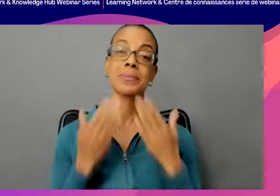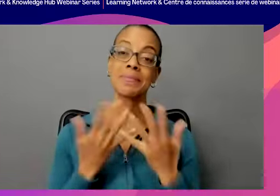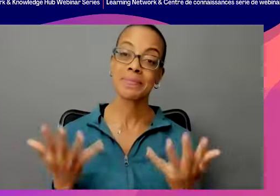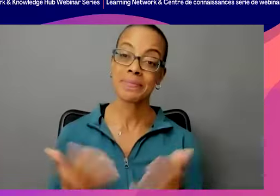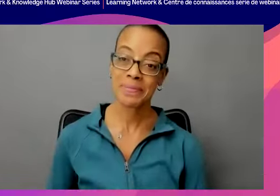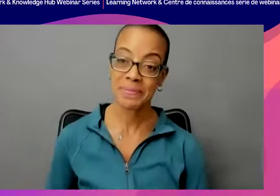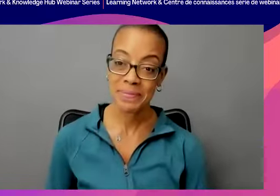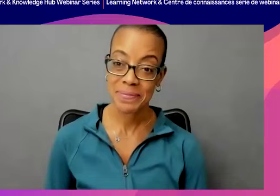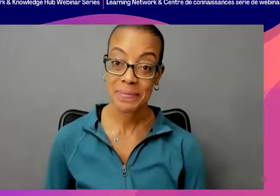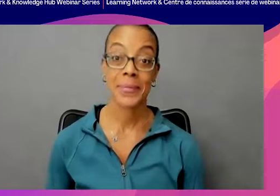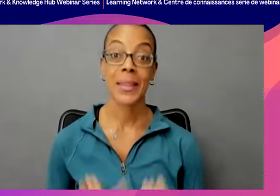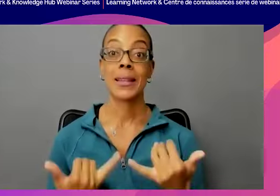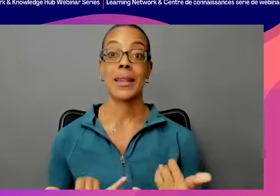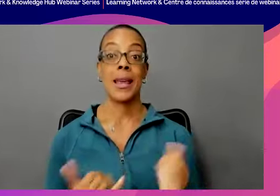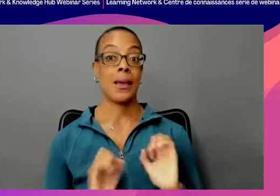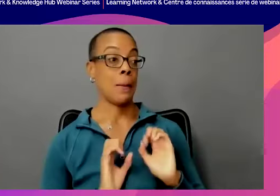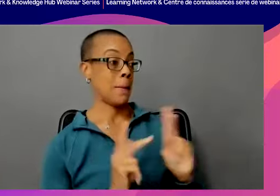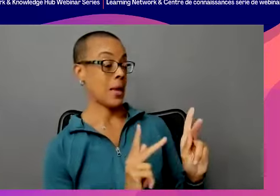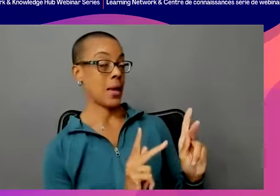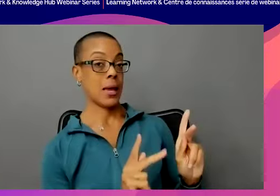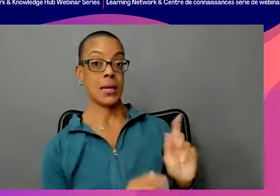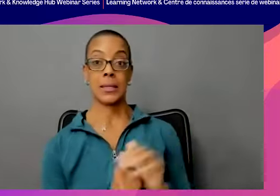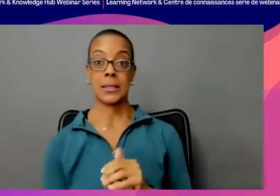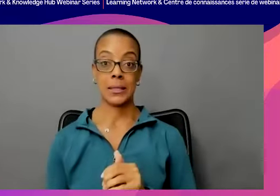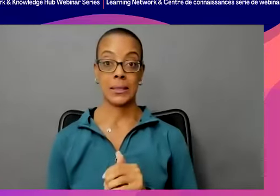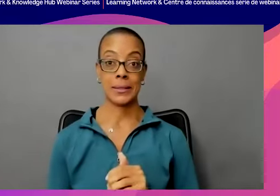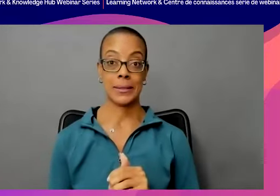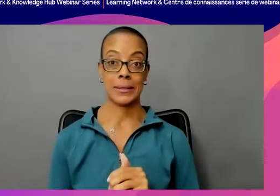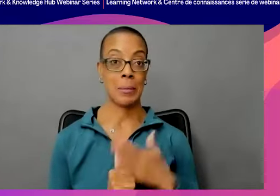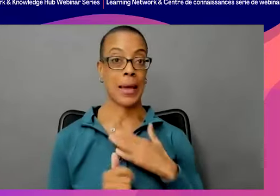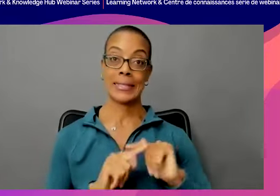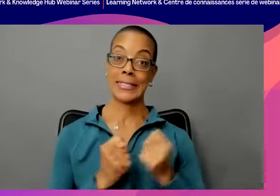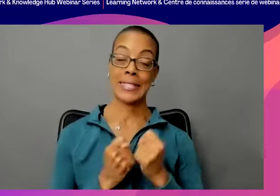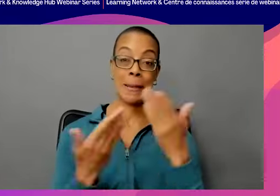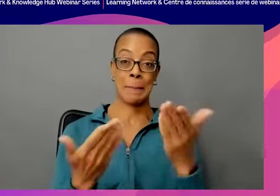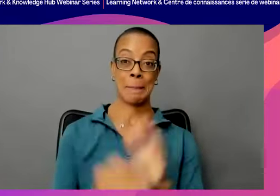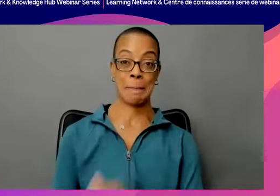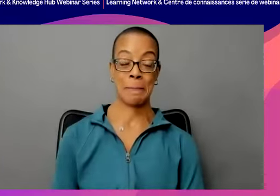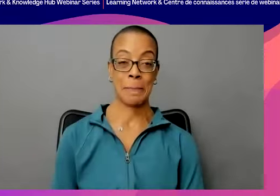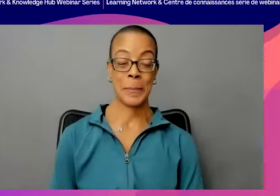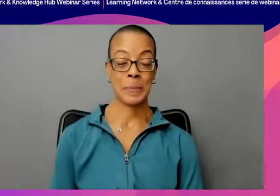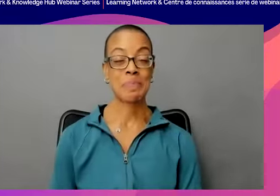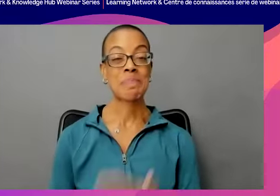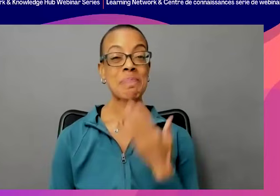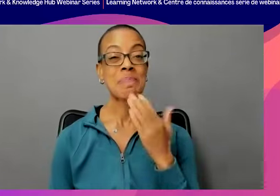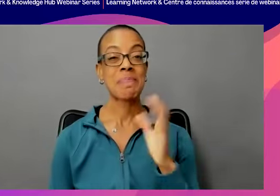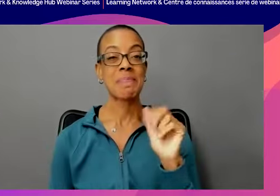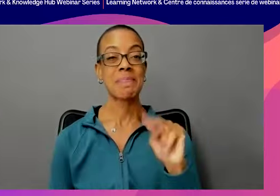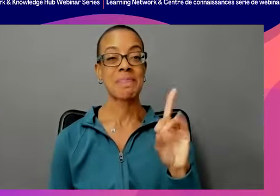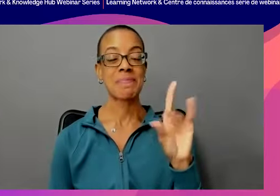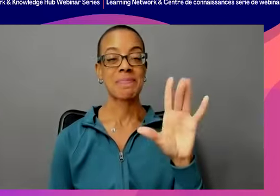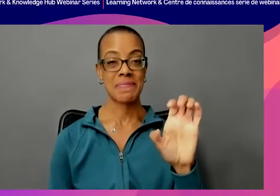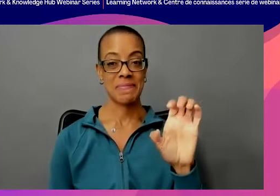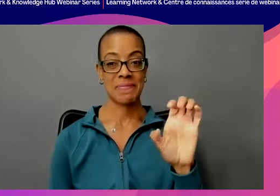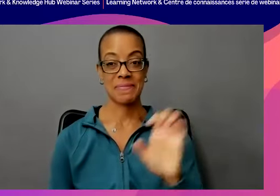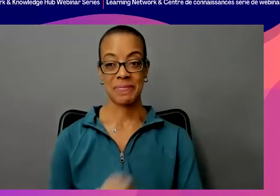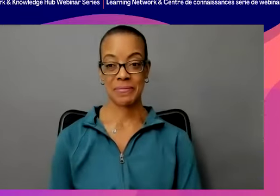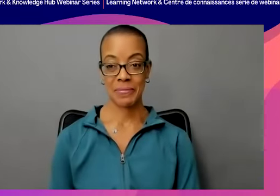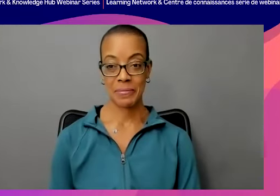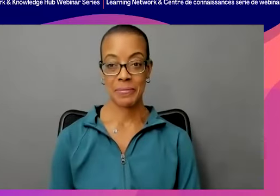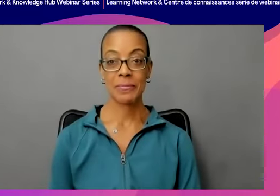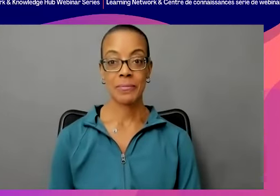going to return it to my team. Thanks, Candace. Yes, so as mentioned, many of